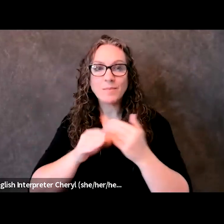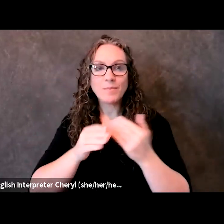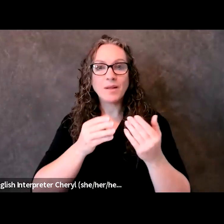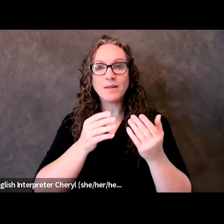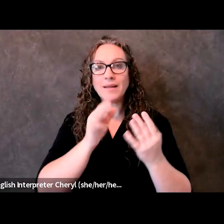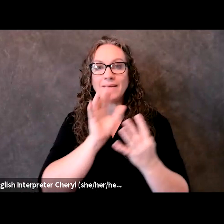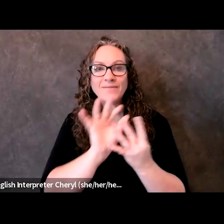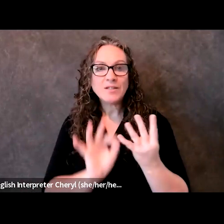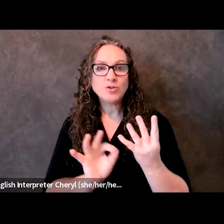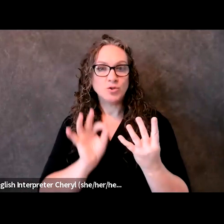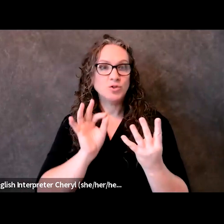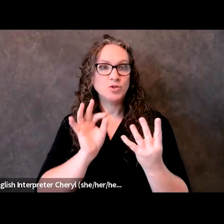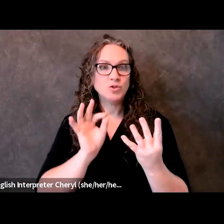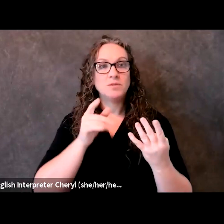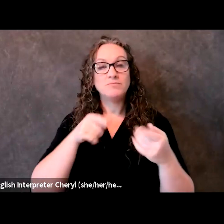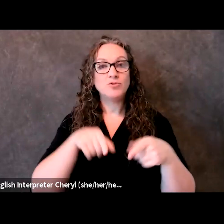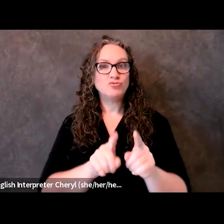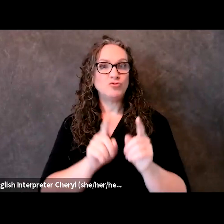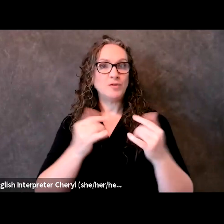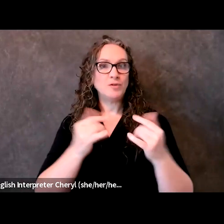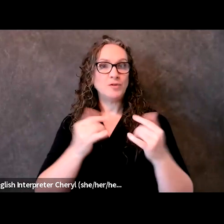event. Sadie?